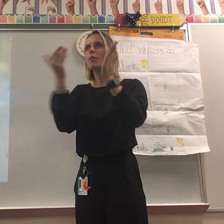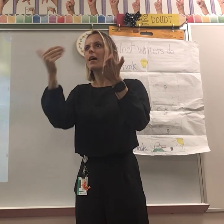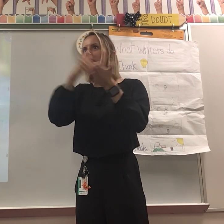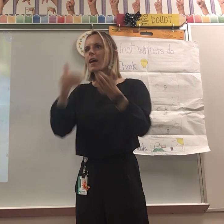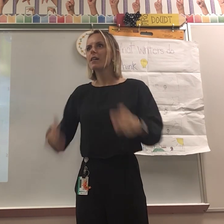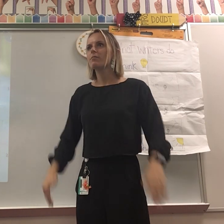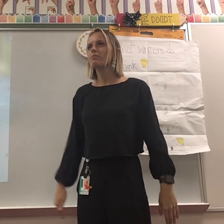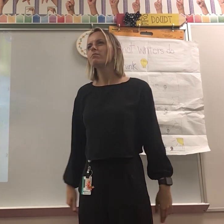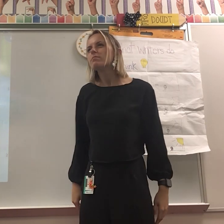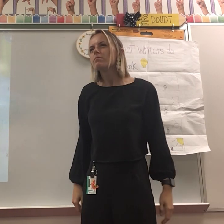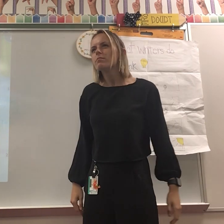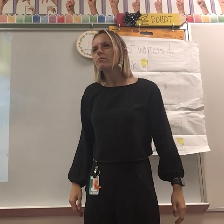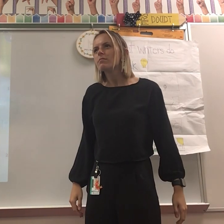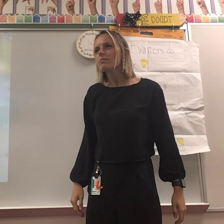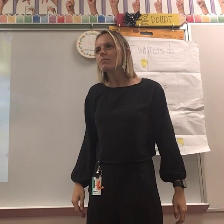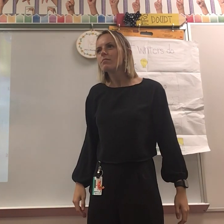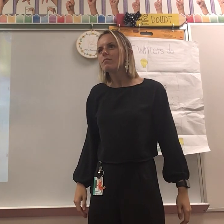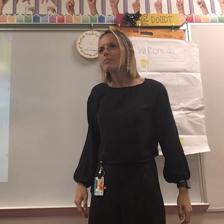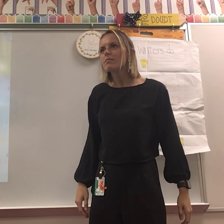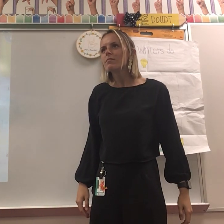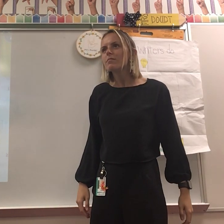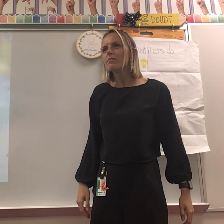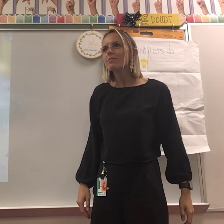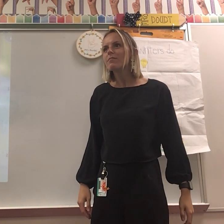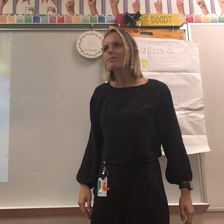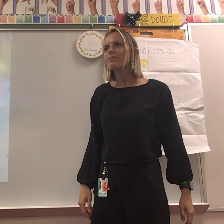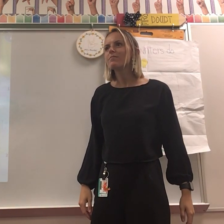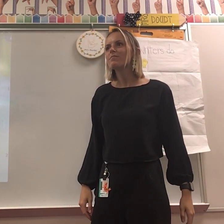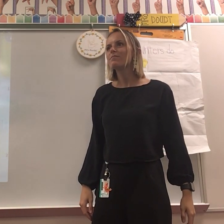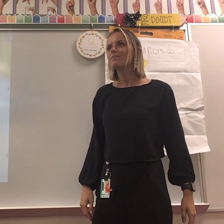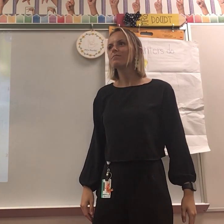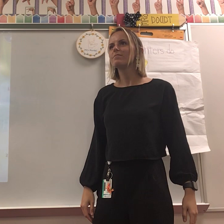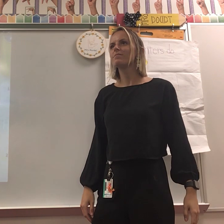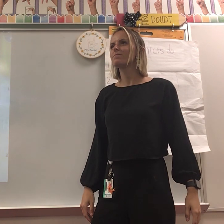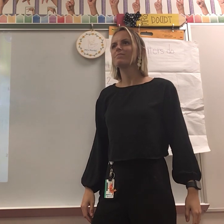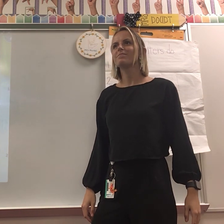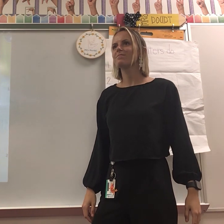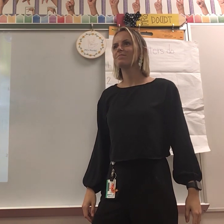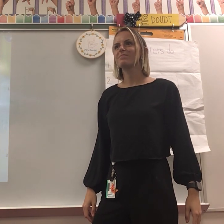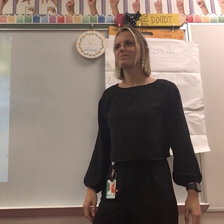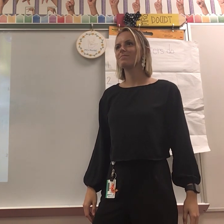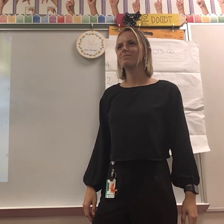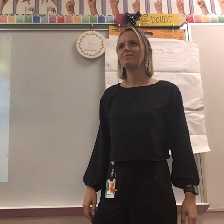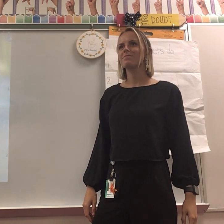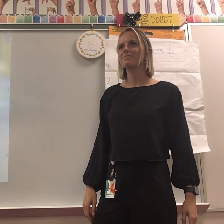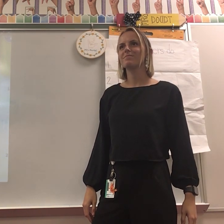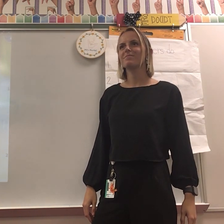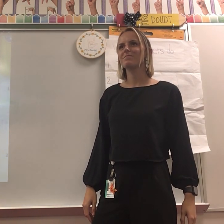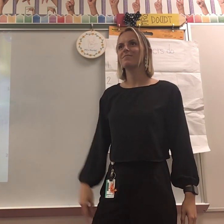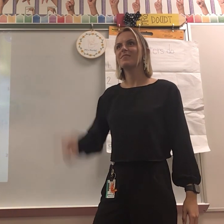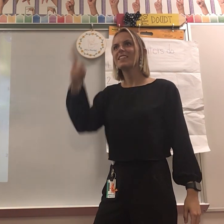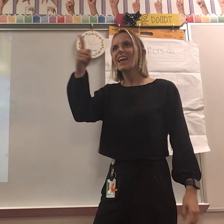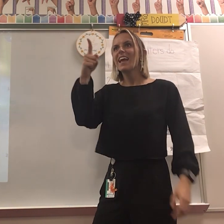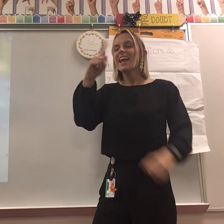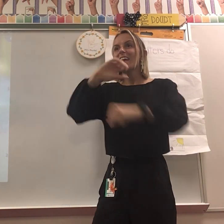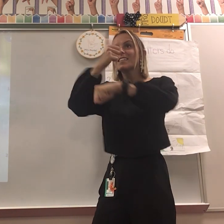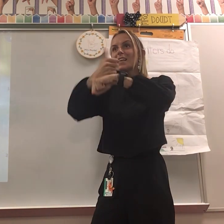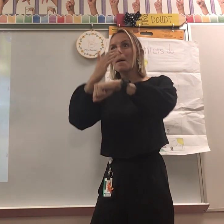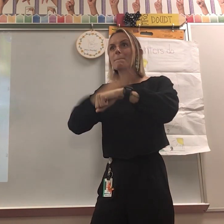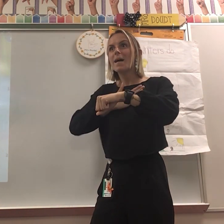No. That's an apostrophe, not a quote. This is a quotation mark again. So that's the beginning, that's